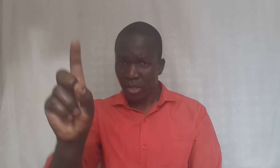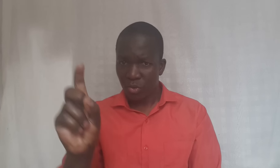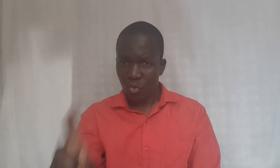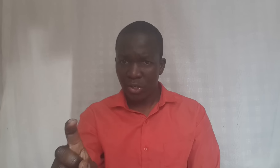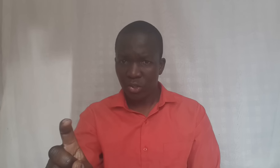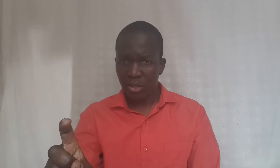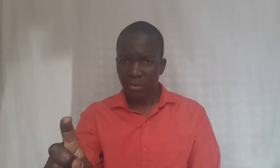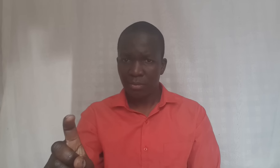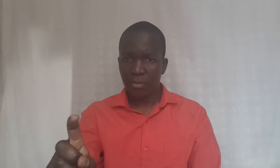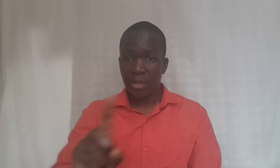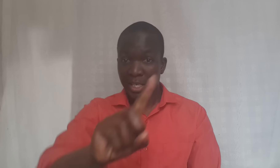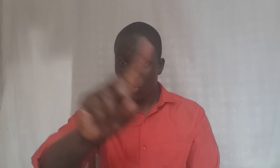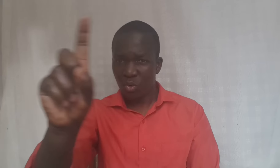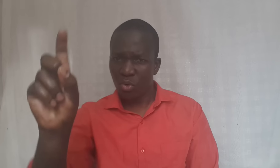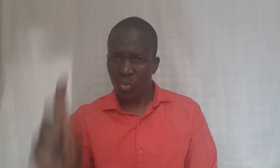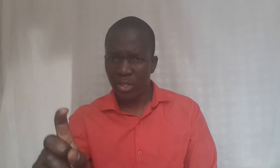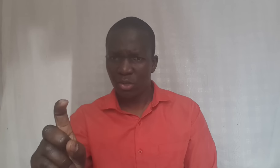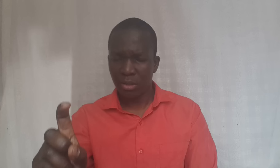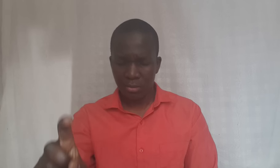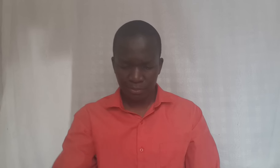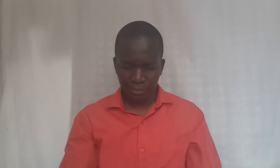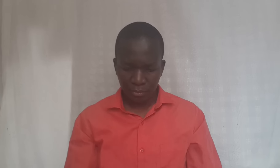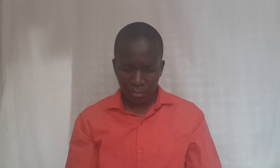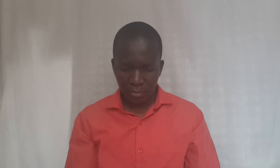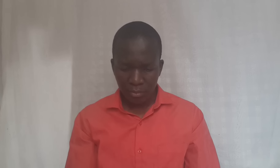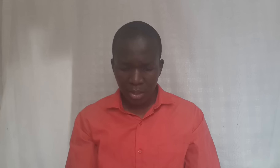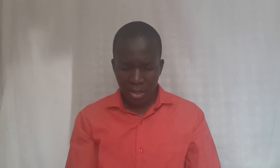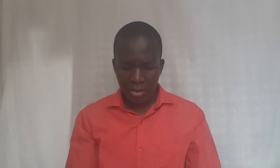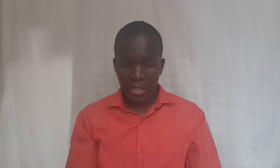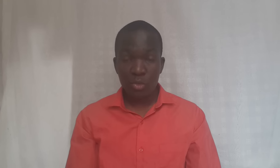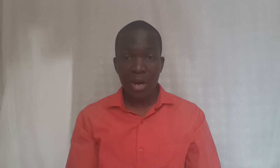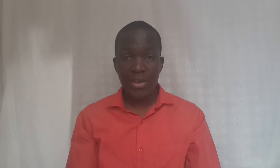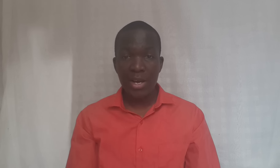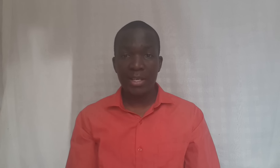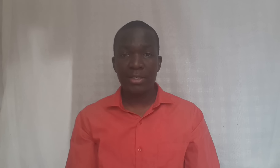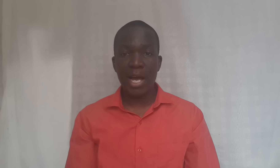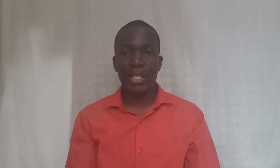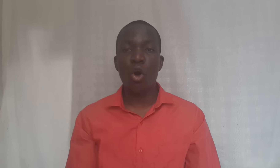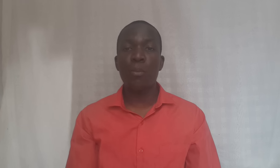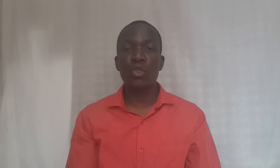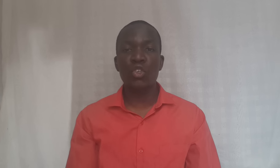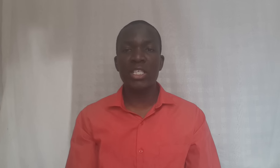To question. That's to question. The next word here is an opportunity.